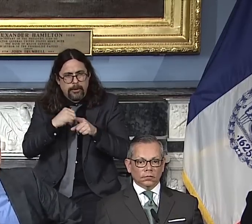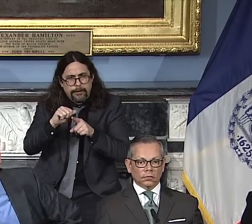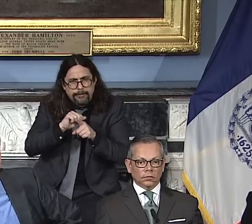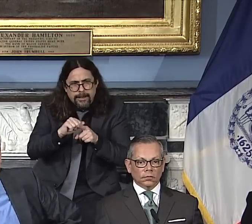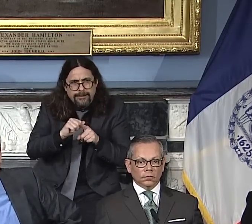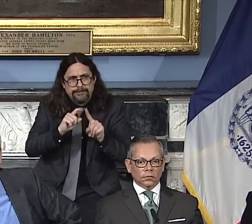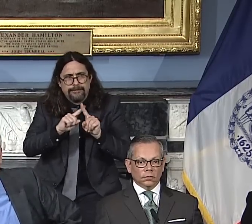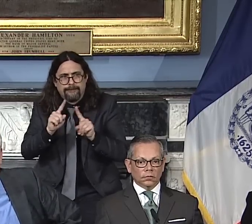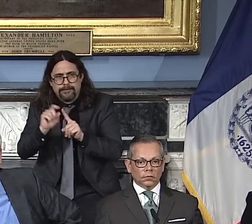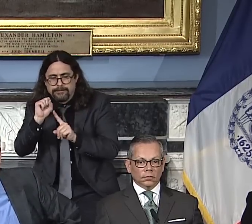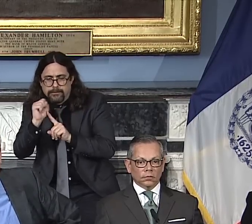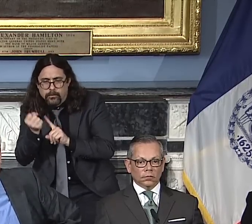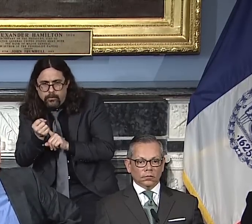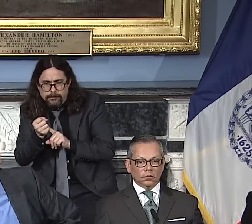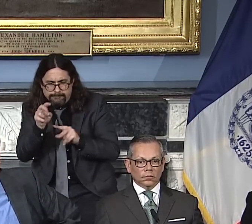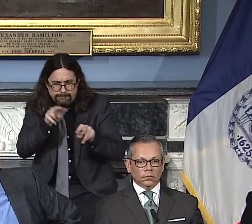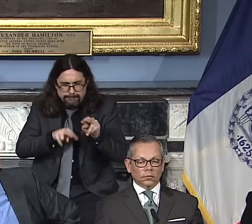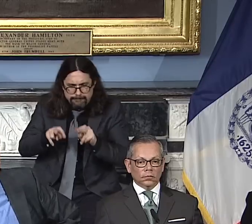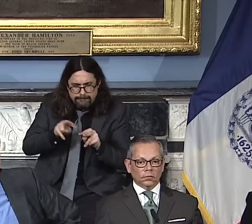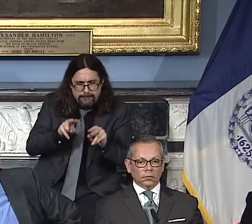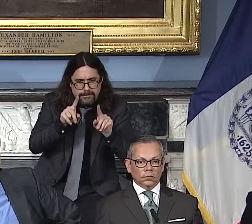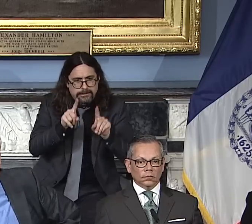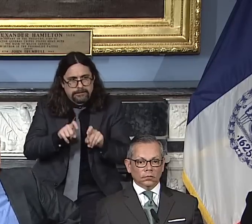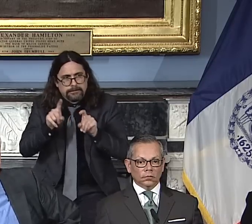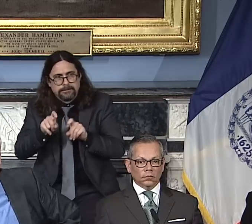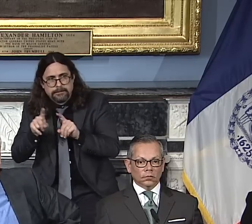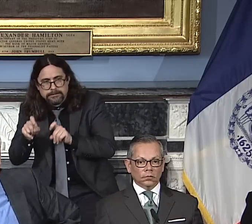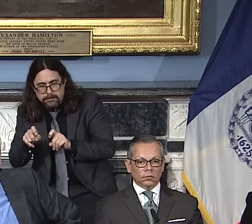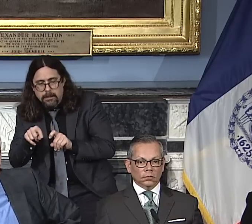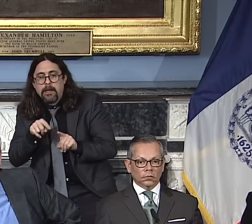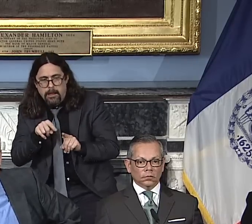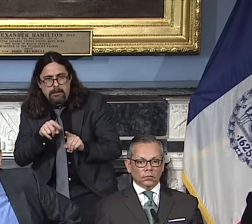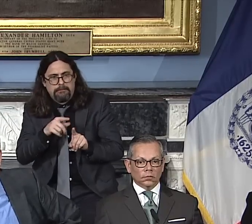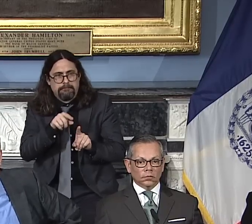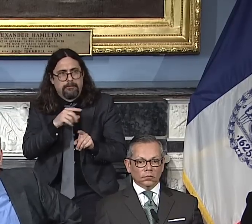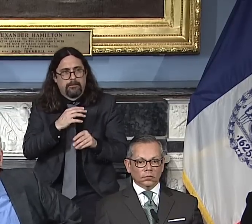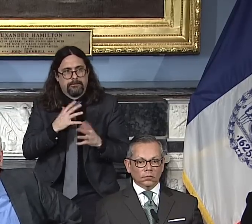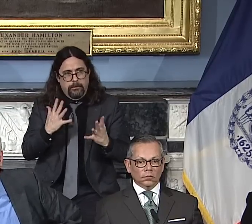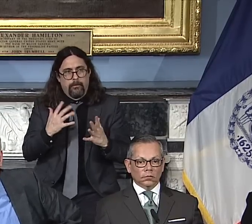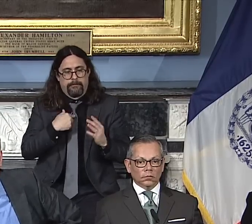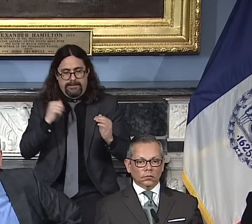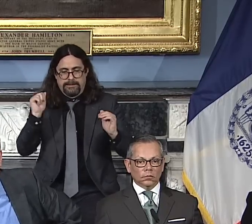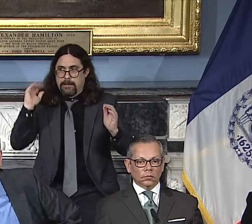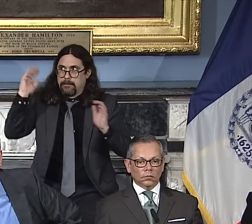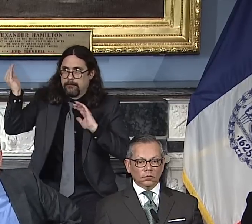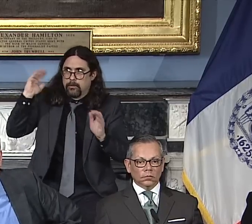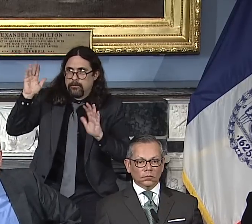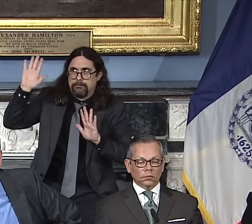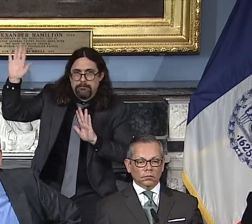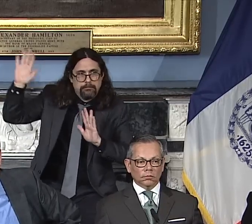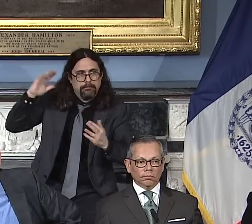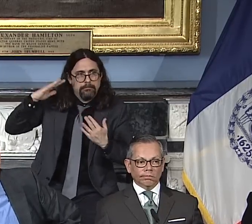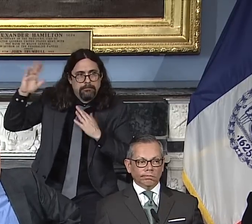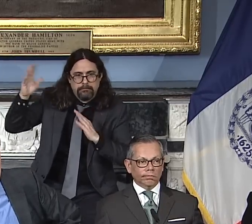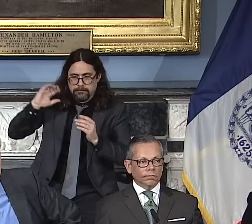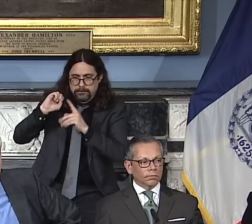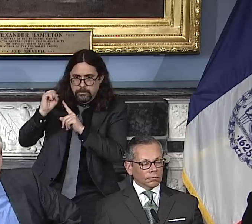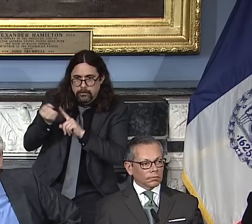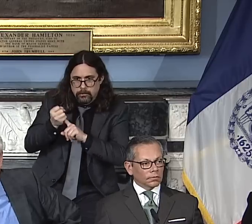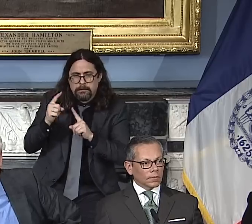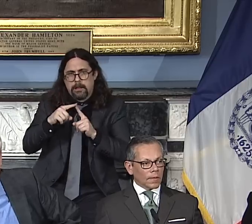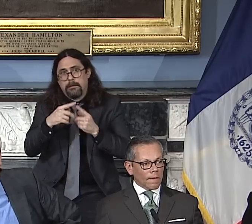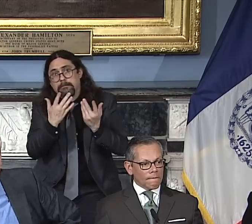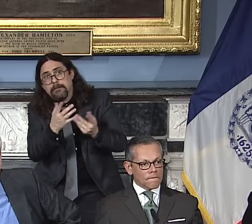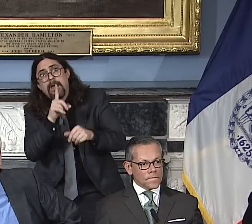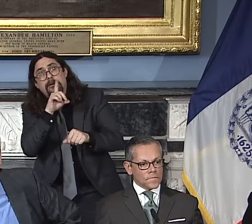absolutely compare and see if we're all on the same page about how we would handle things. but it is